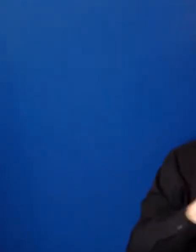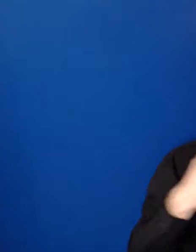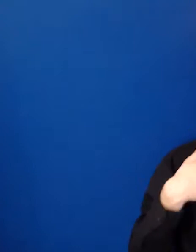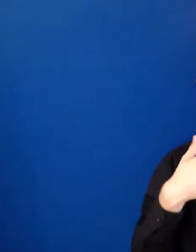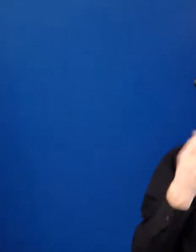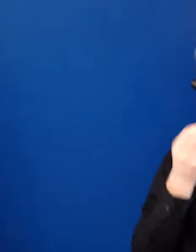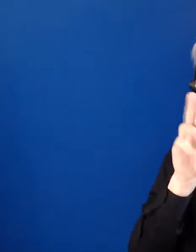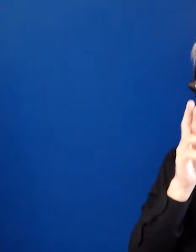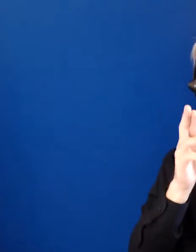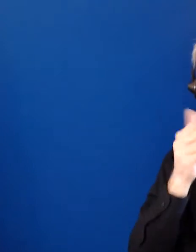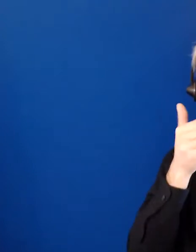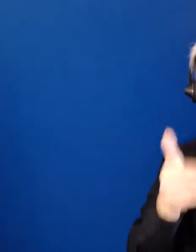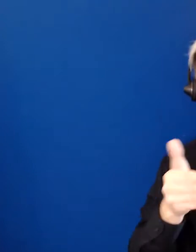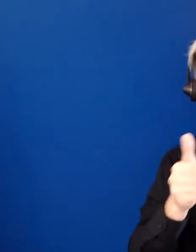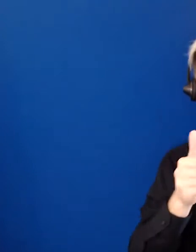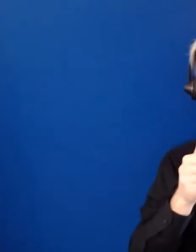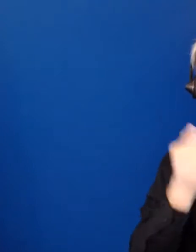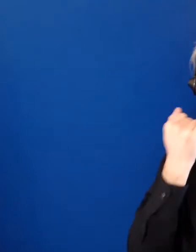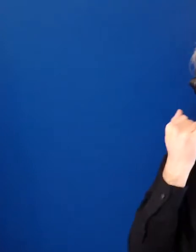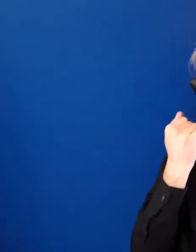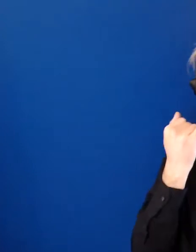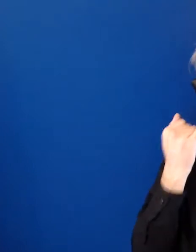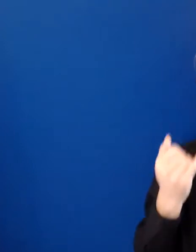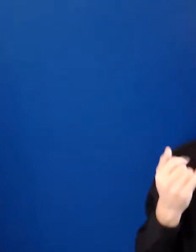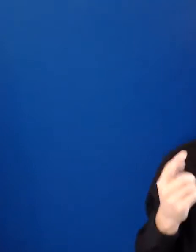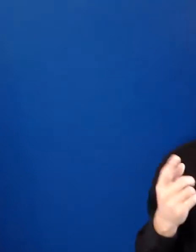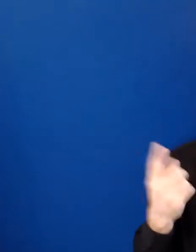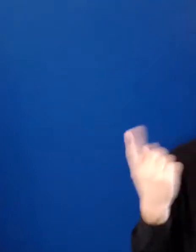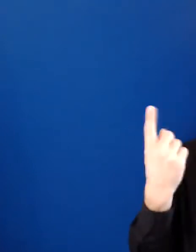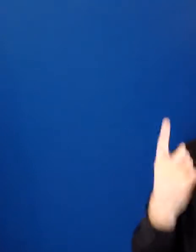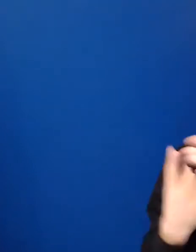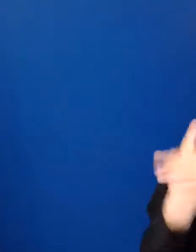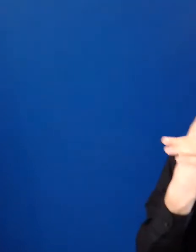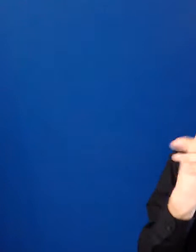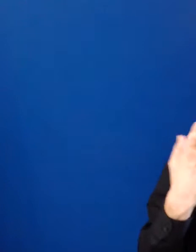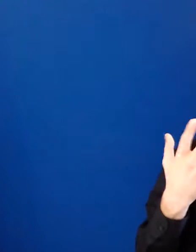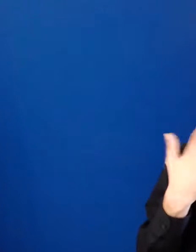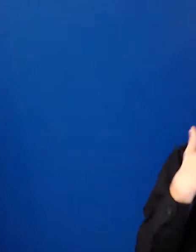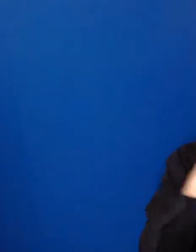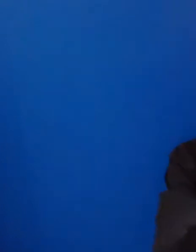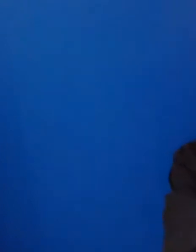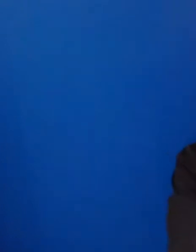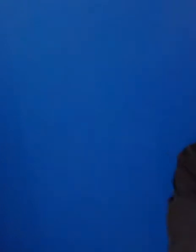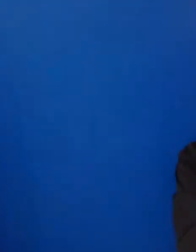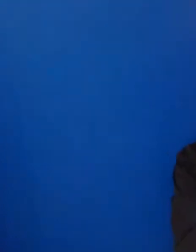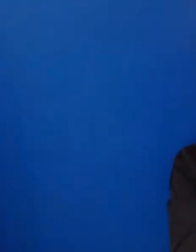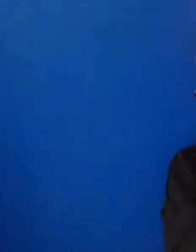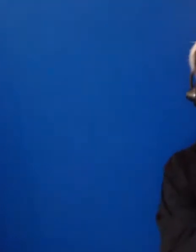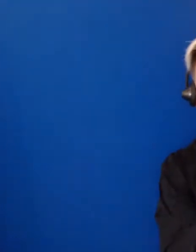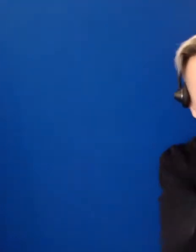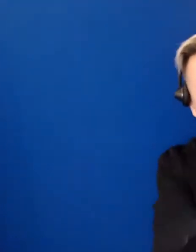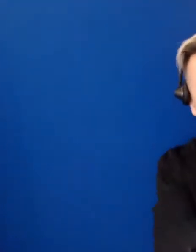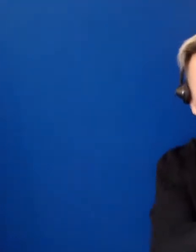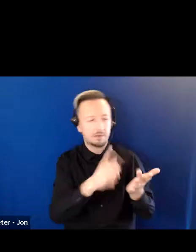to go to when you talk about external leadership. And